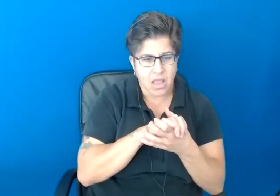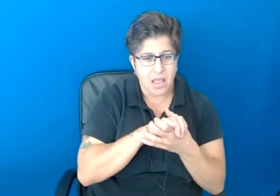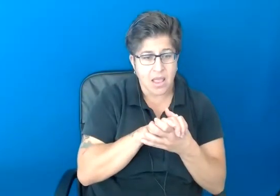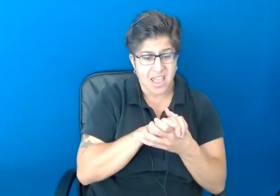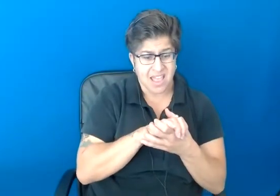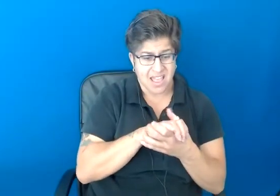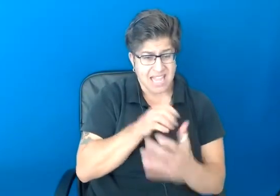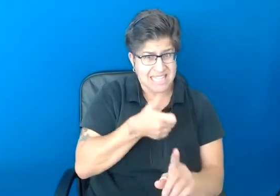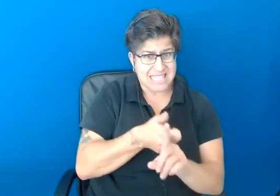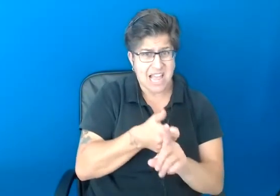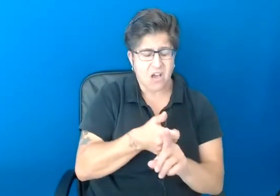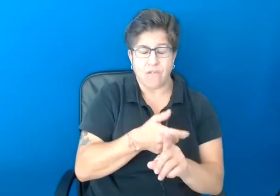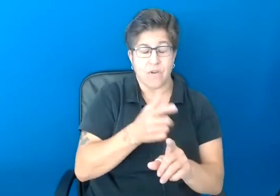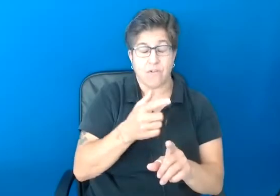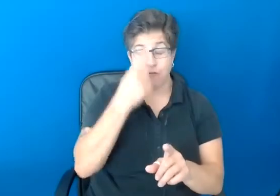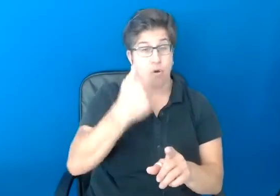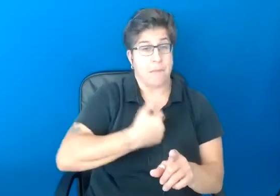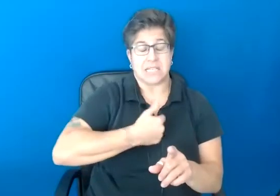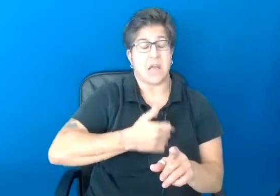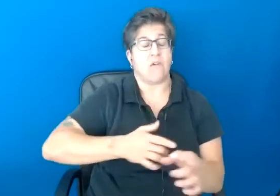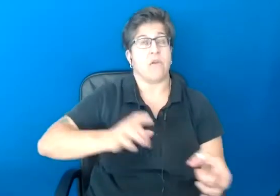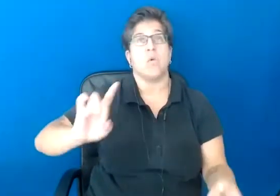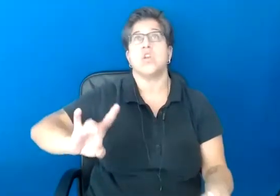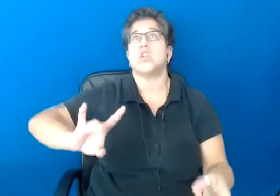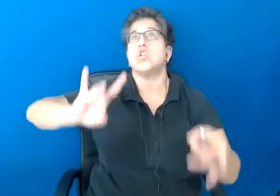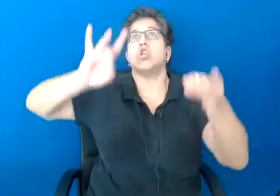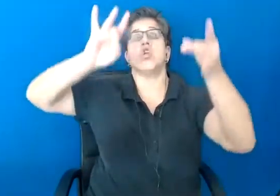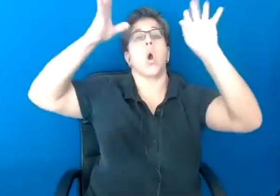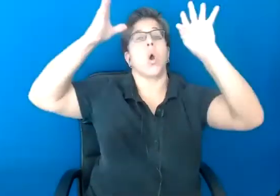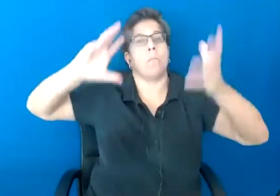focus, if I want to get better, the focus has to be on me.